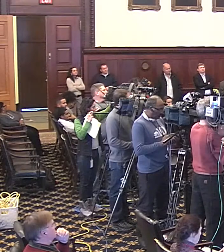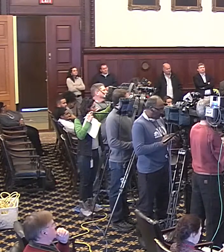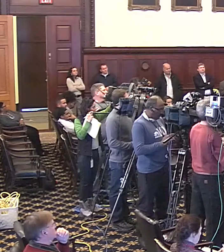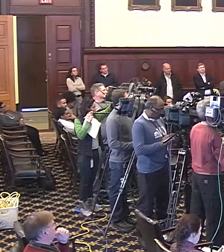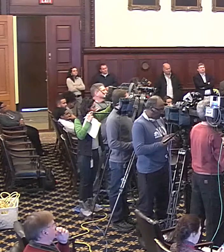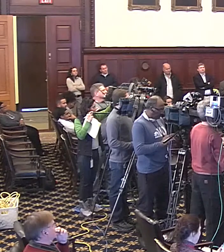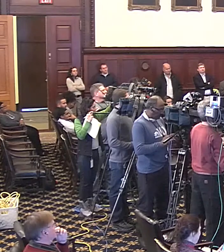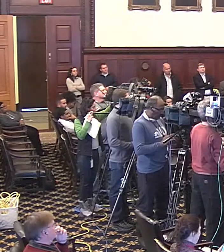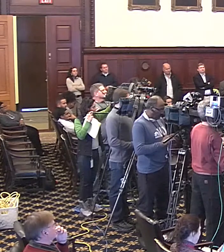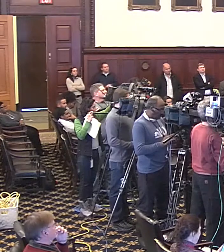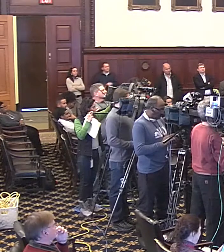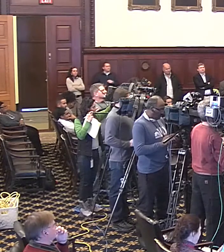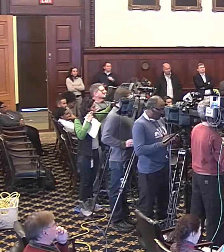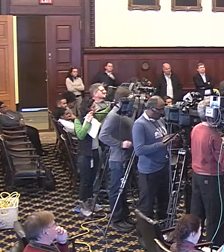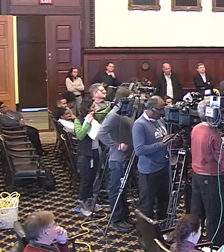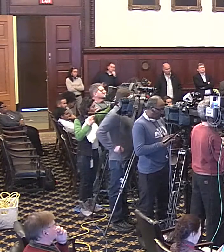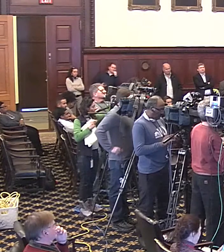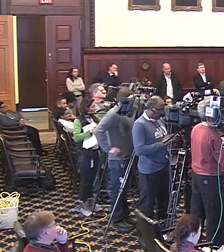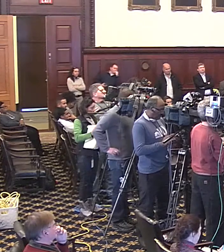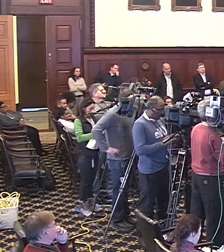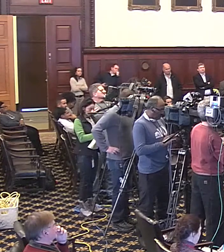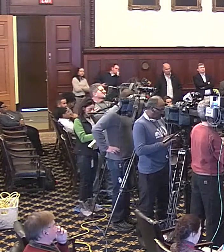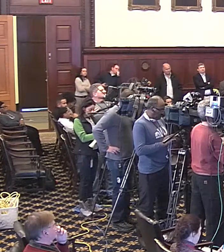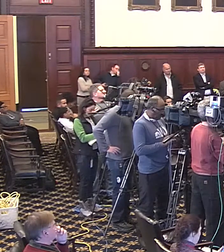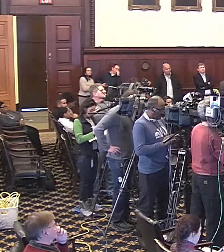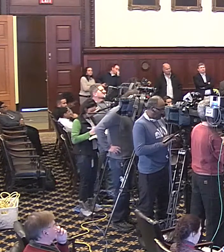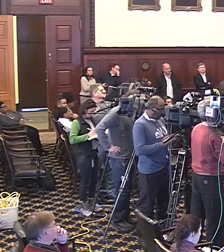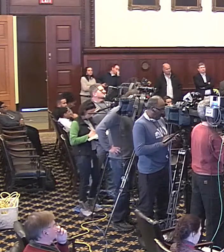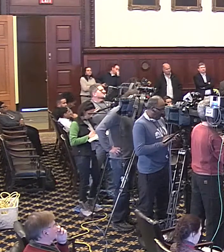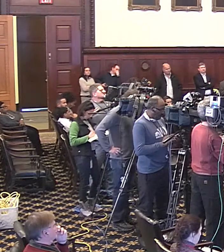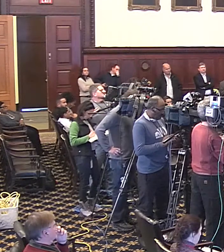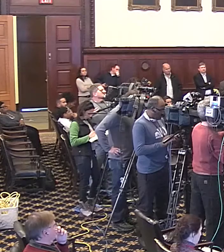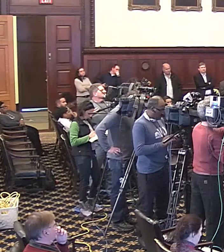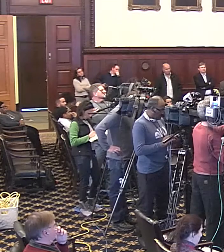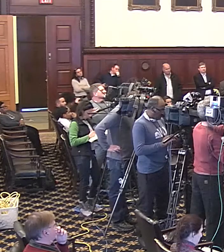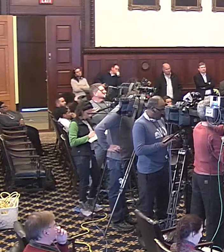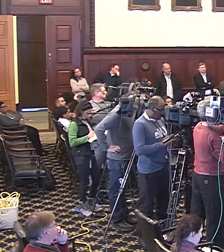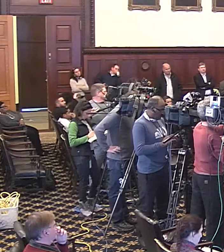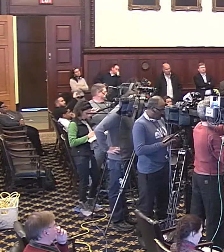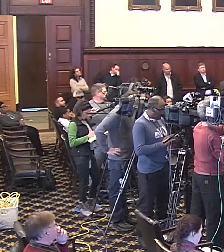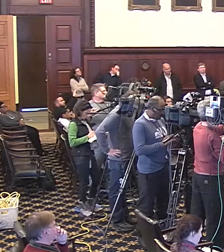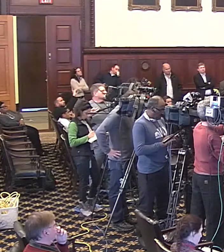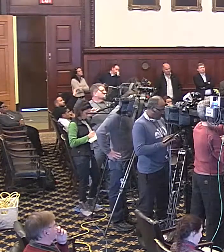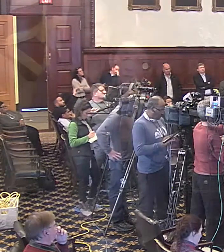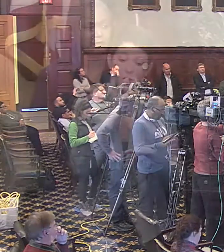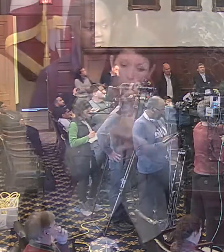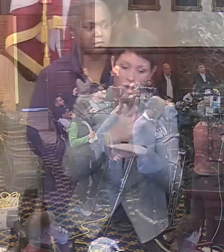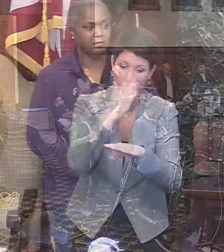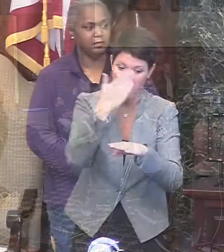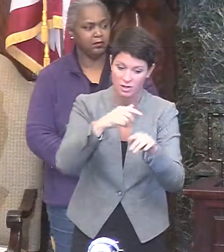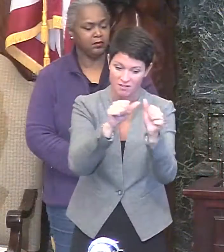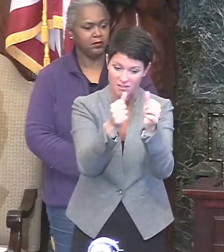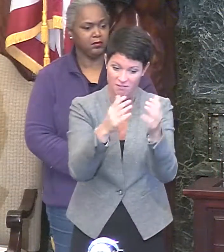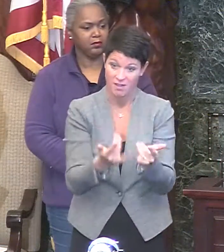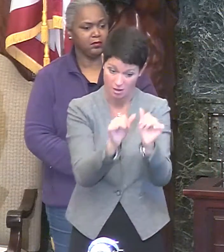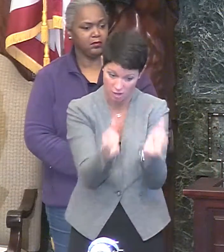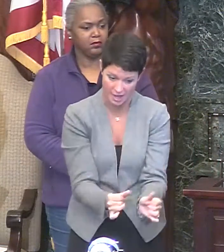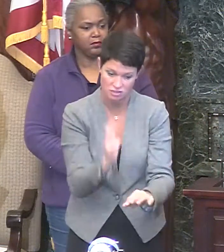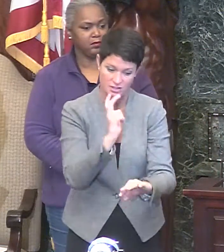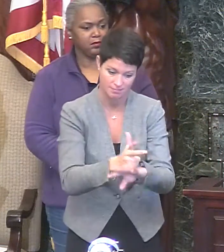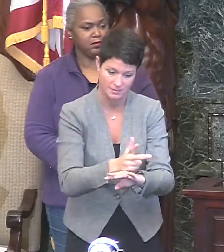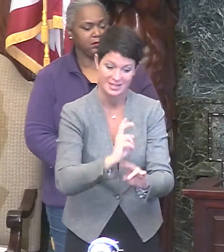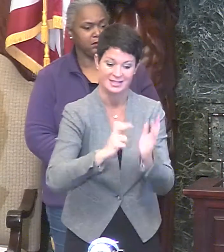All day tomorrow. They will not. Correct. Correct. If you're parked in front of a fire hydrant, you're going to get a ticket.